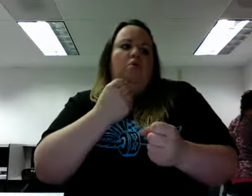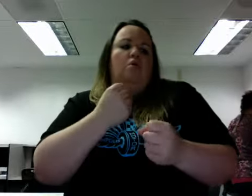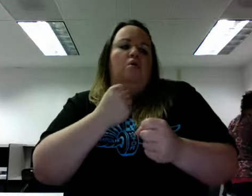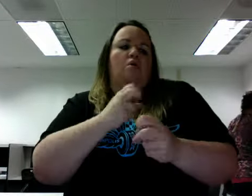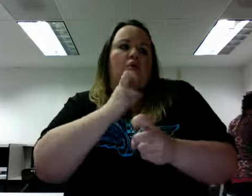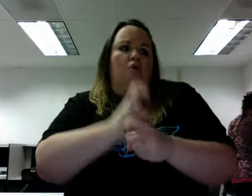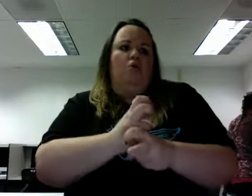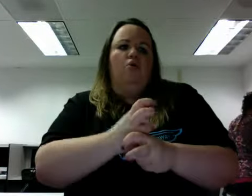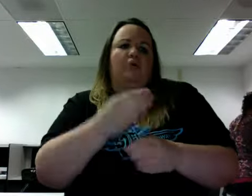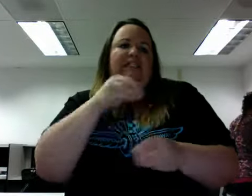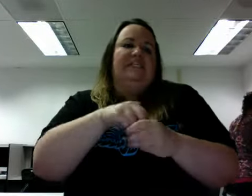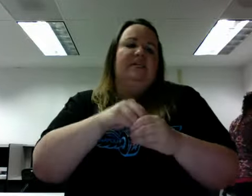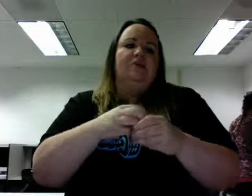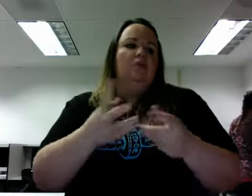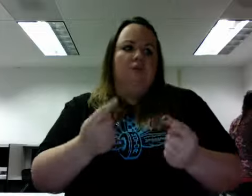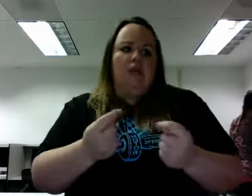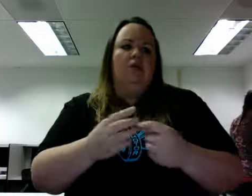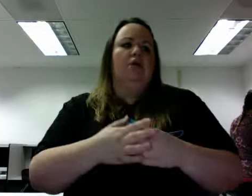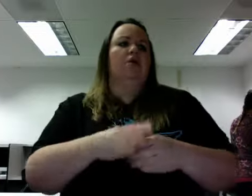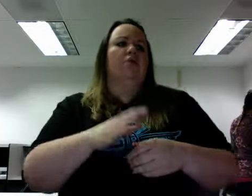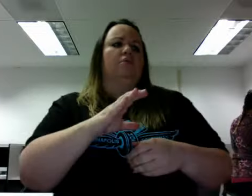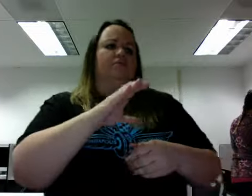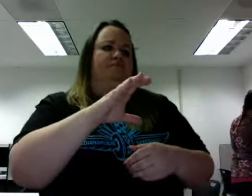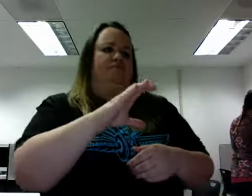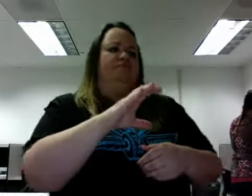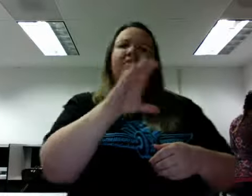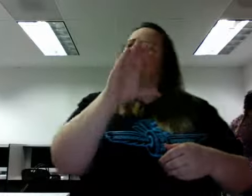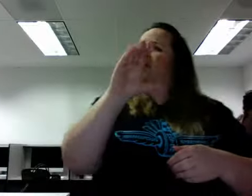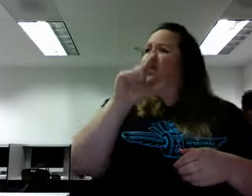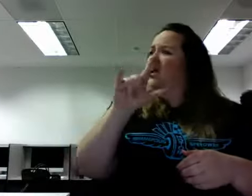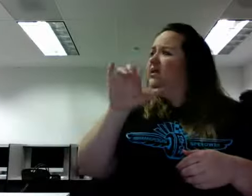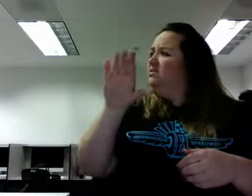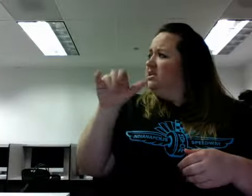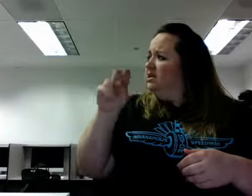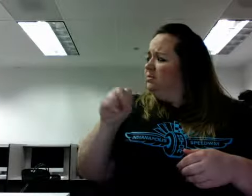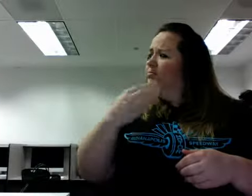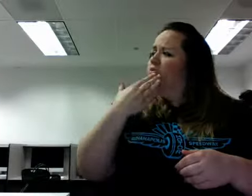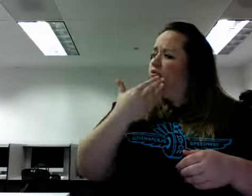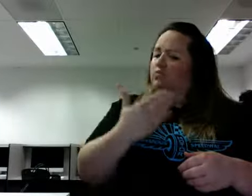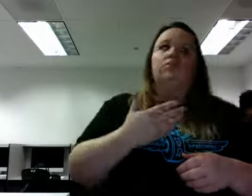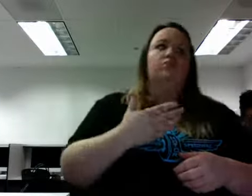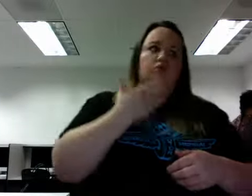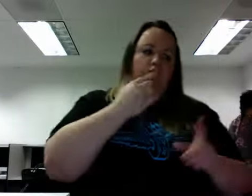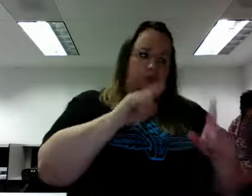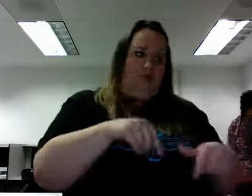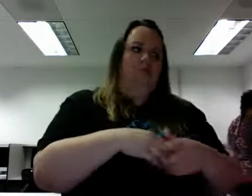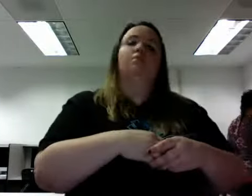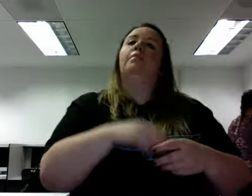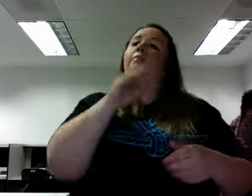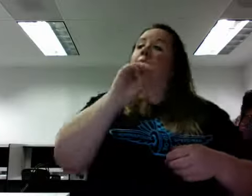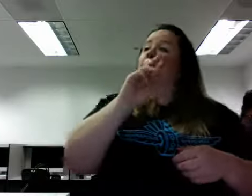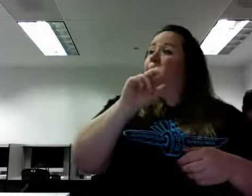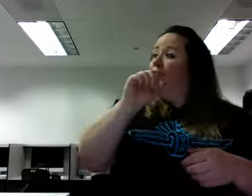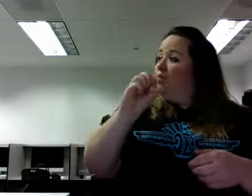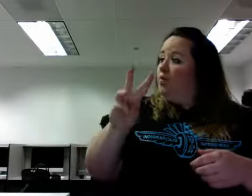Calcium. Good, calcium. There's number one right there. Name it. Okay, narrow, we'll talk about that in a minute. Hold that thought. Anybody